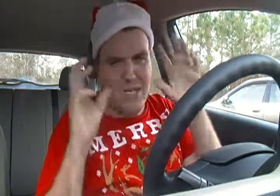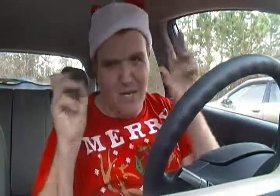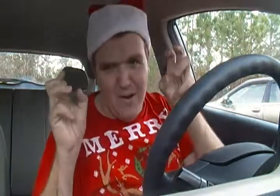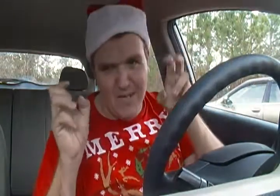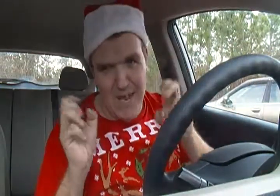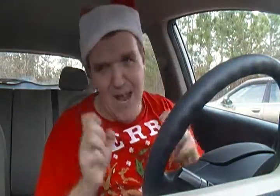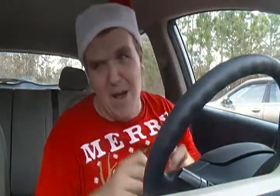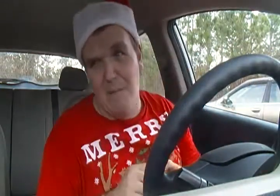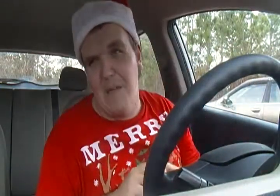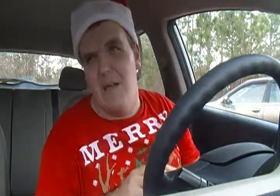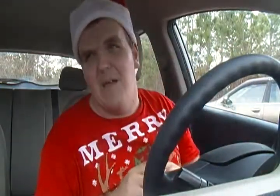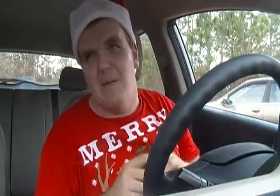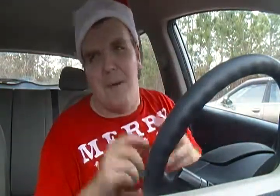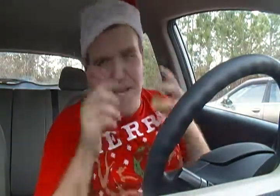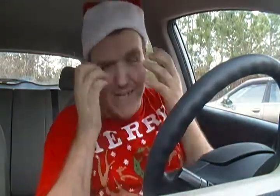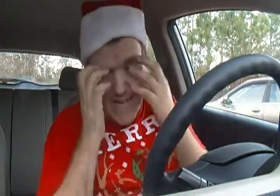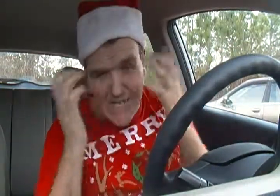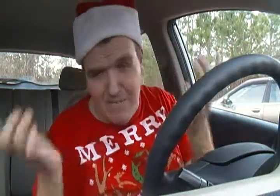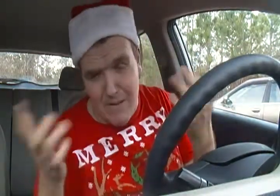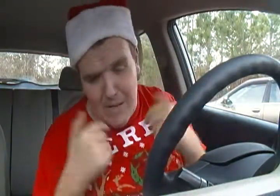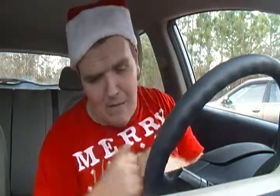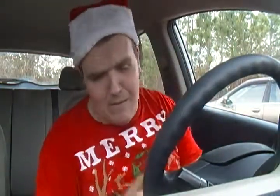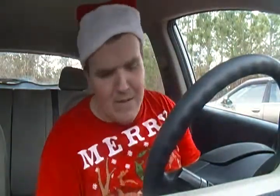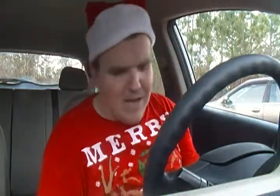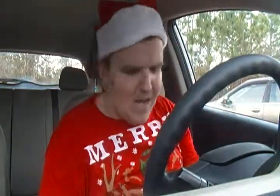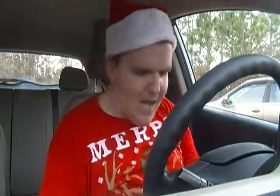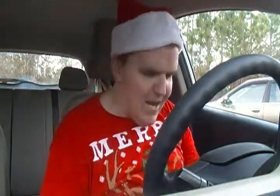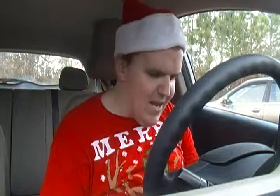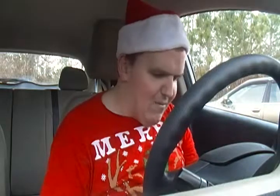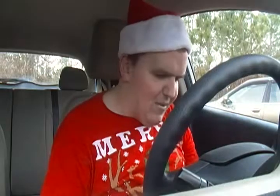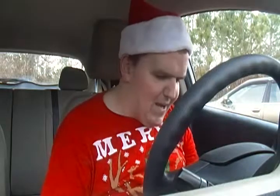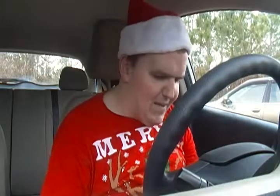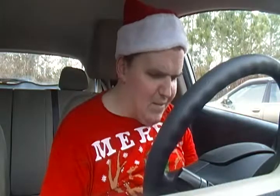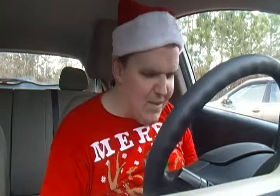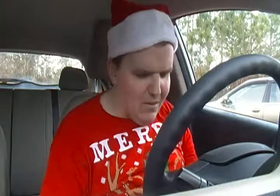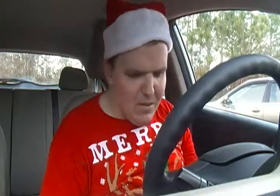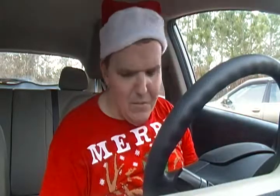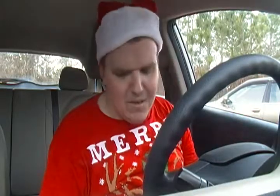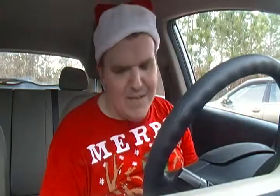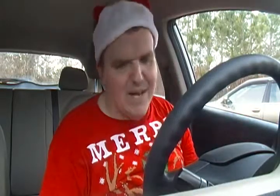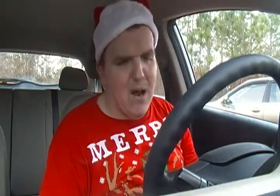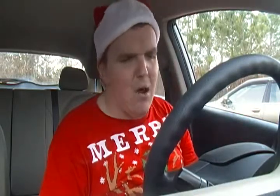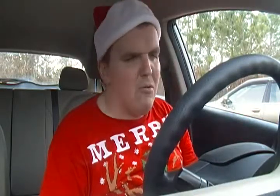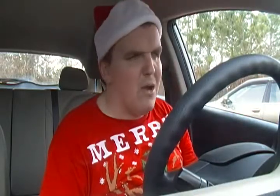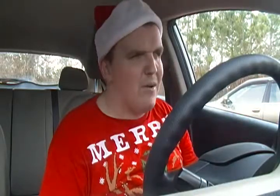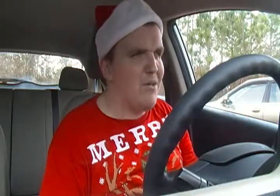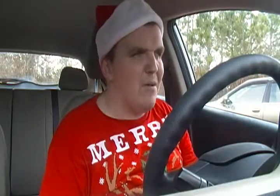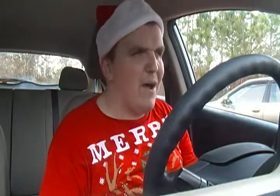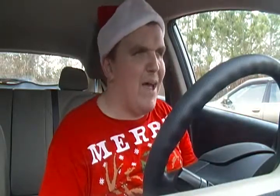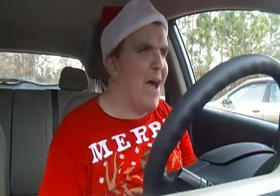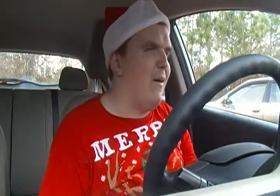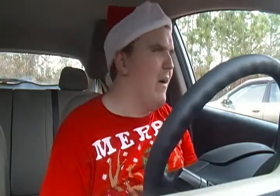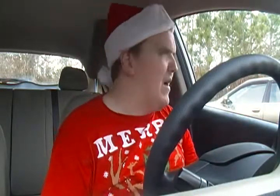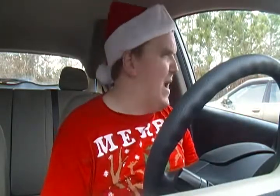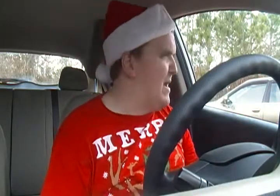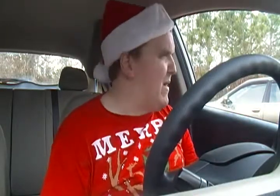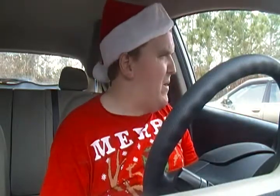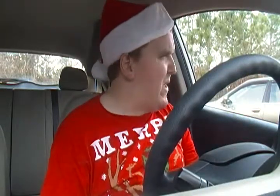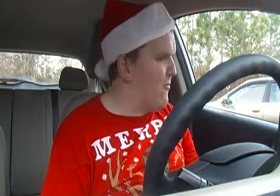really shoot his eye out but his glasses fell off and he went he's wanting to go look for he's like oh no i shot my eye out and the mom's